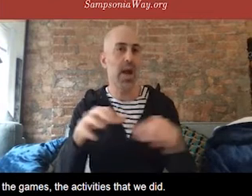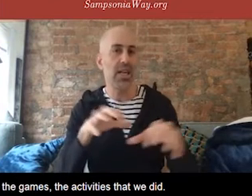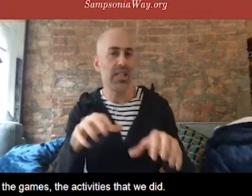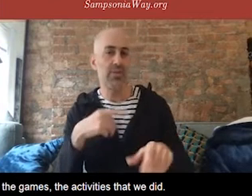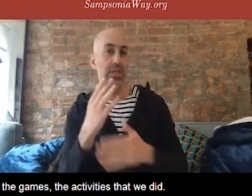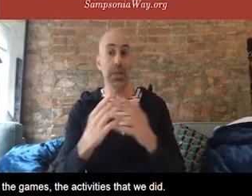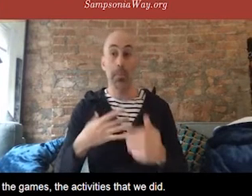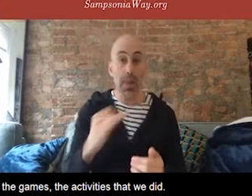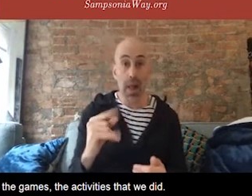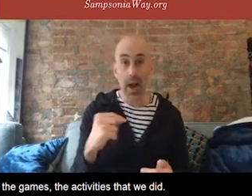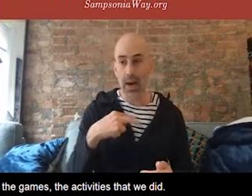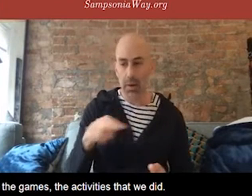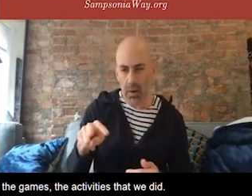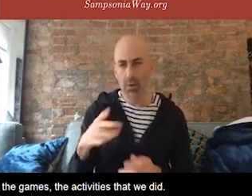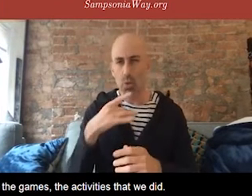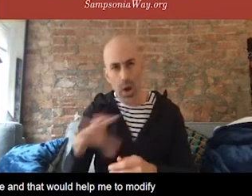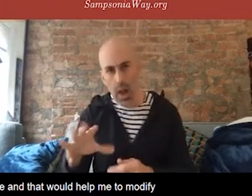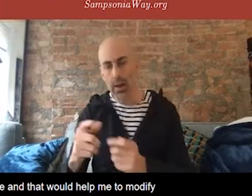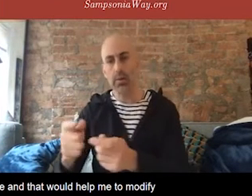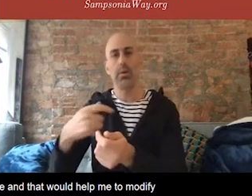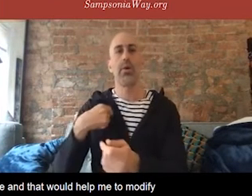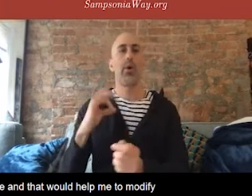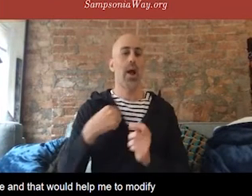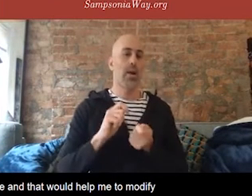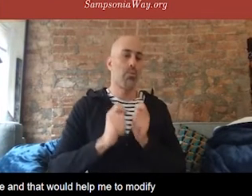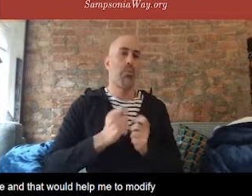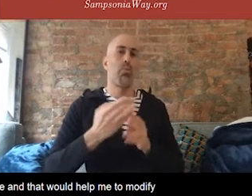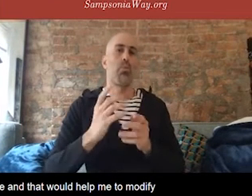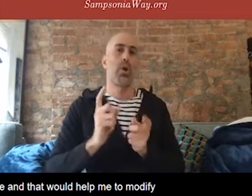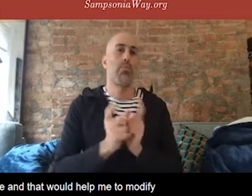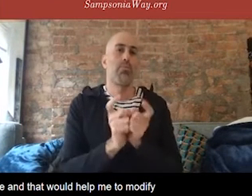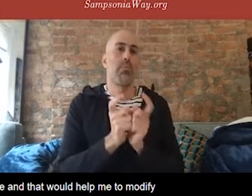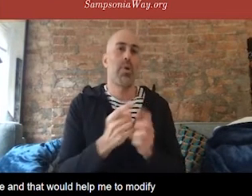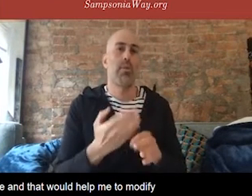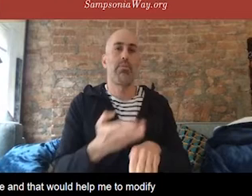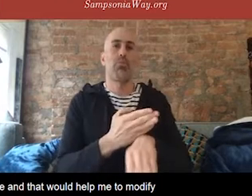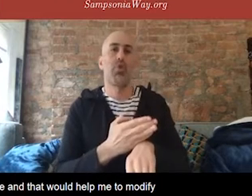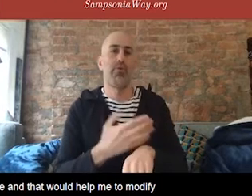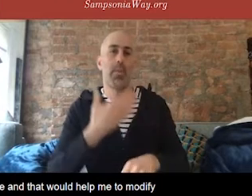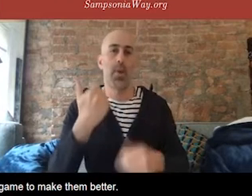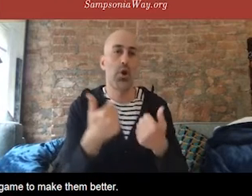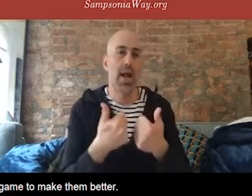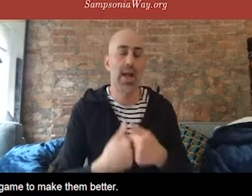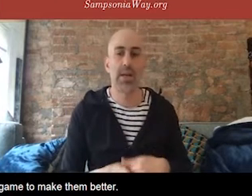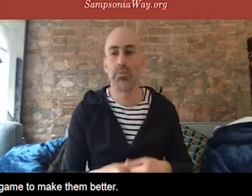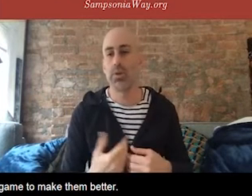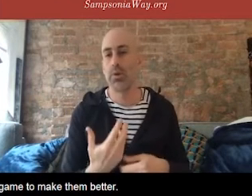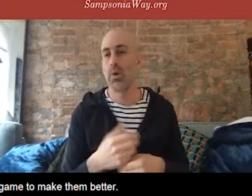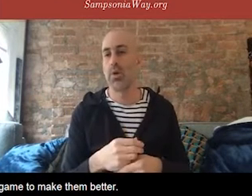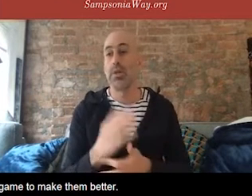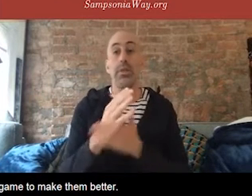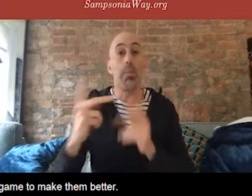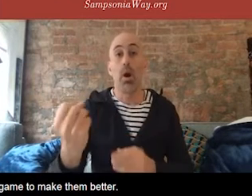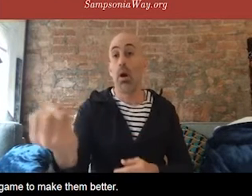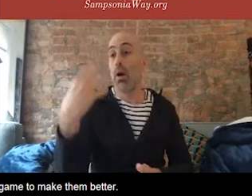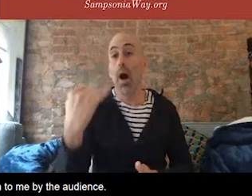my performance and the games and the activities that we did. Some of them they'd like or they wouldn't like, and that would help me to modify what we were doing to improve